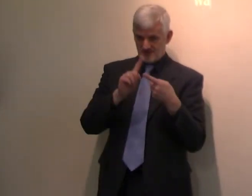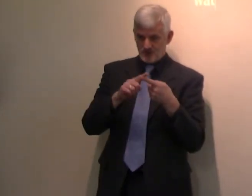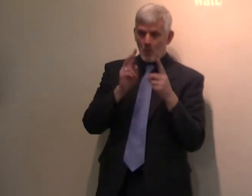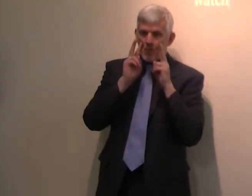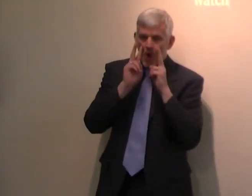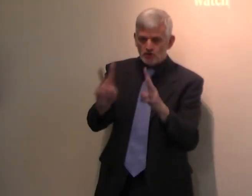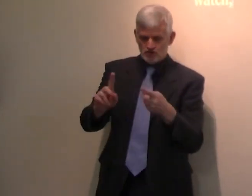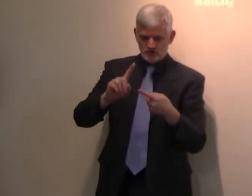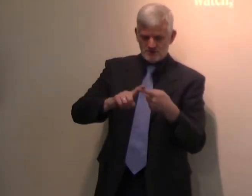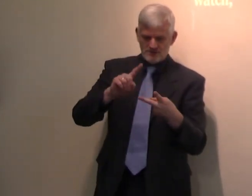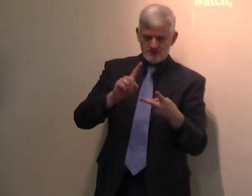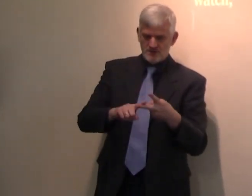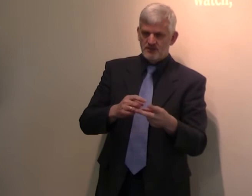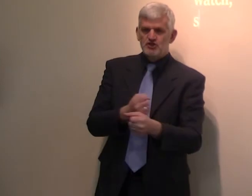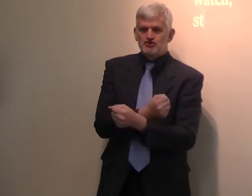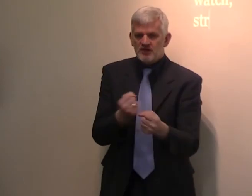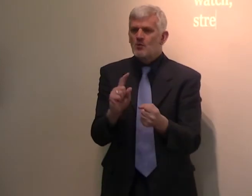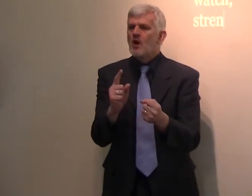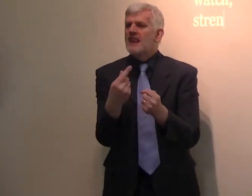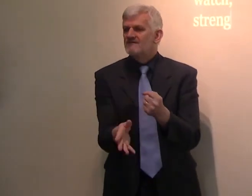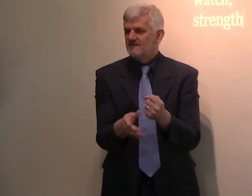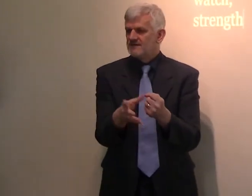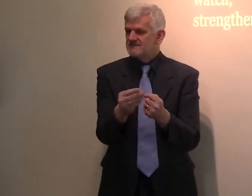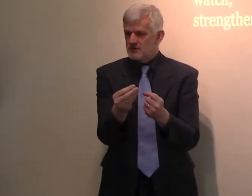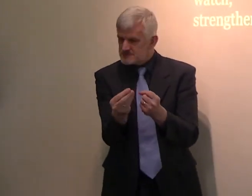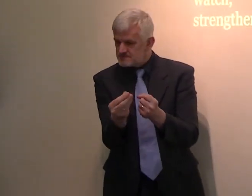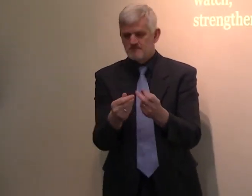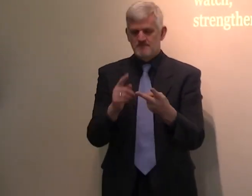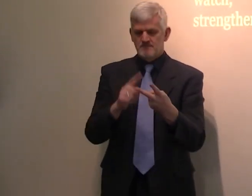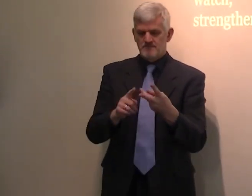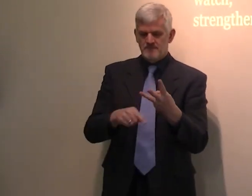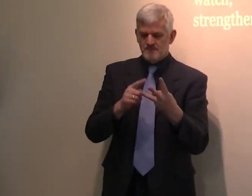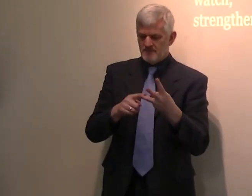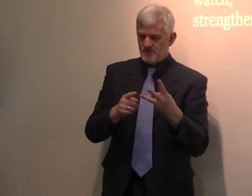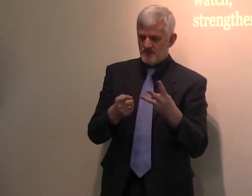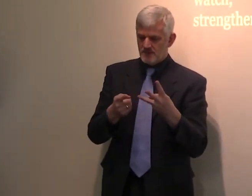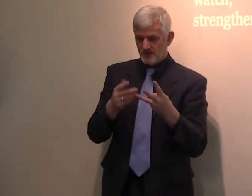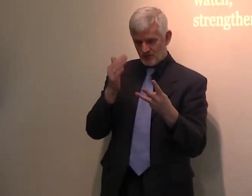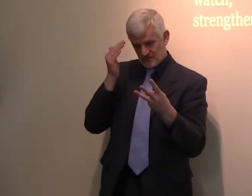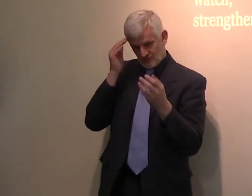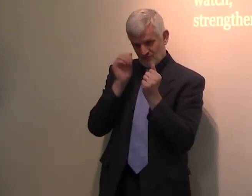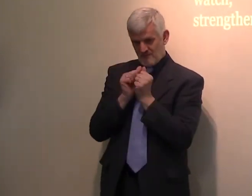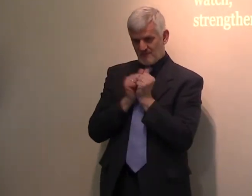The second, strengthen that spiritual residue. The third one, remember. Remember the